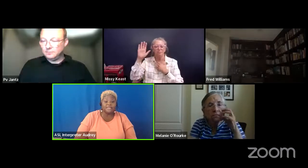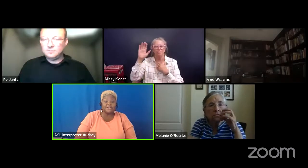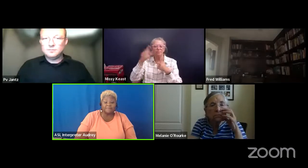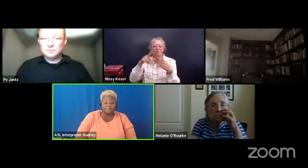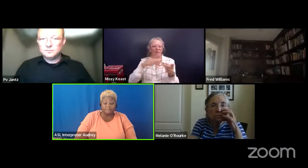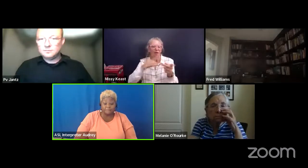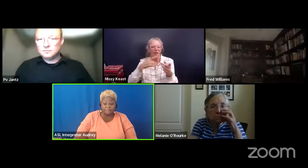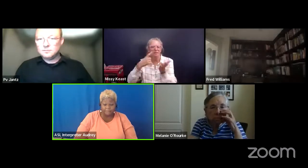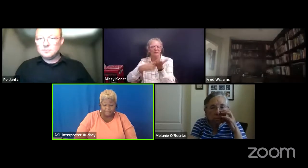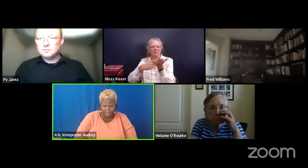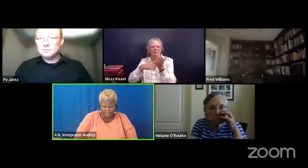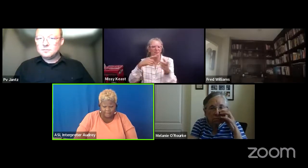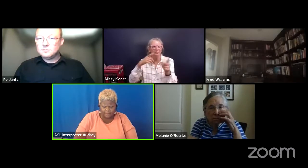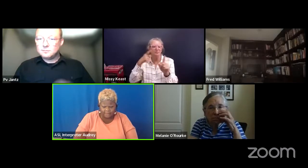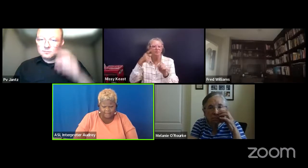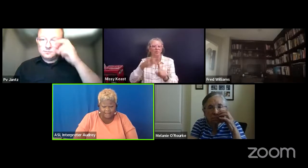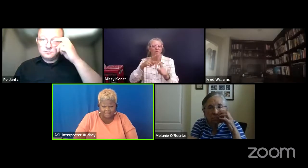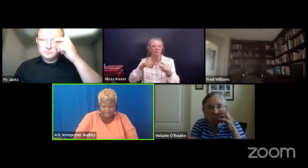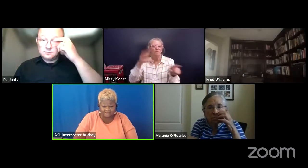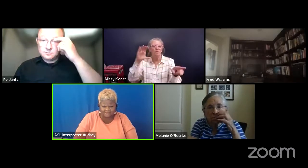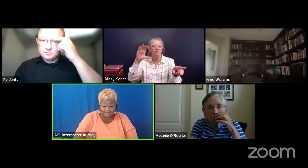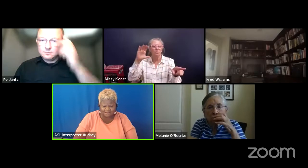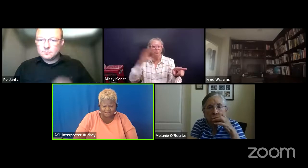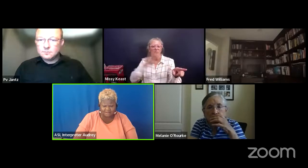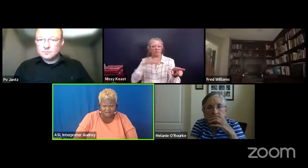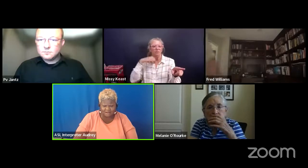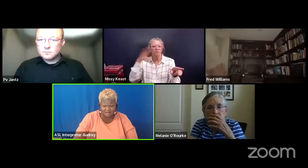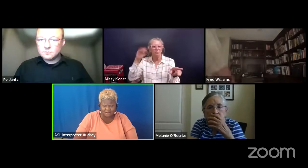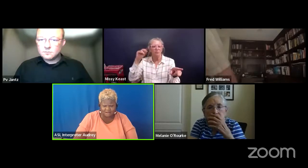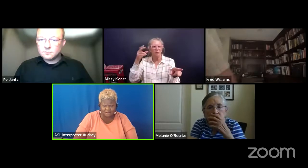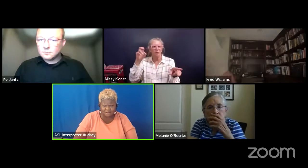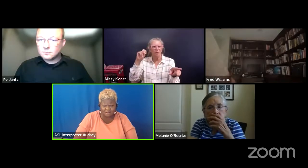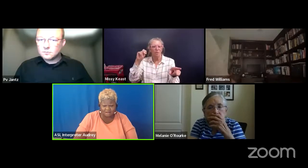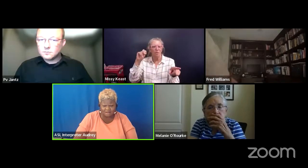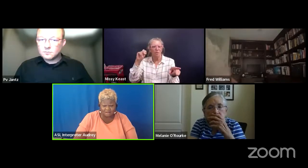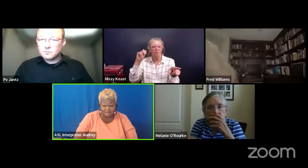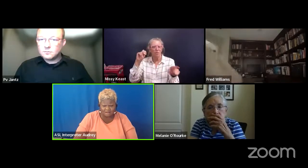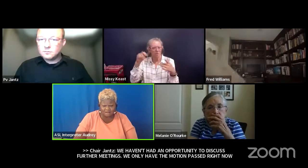Commissioner Keys? I'd like to discuss